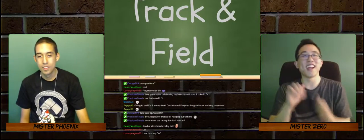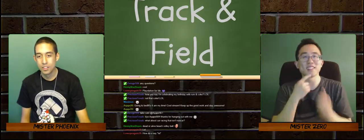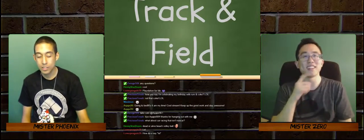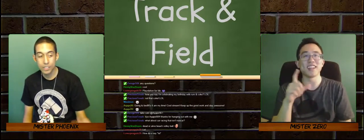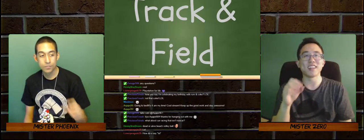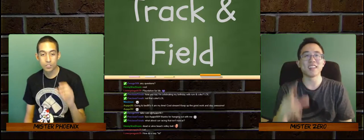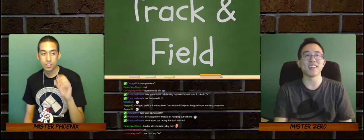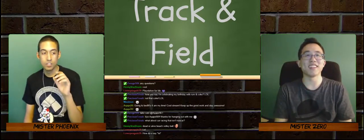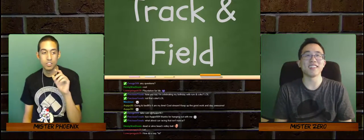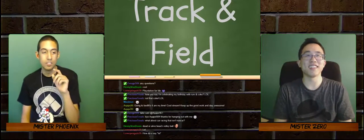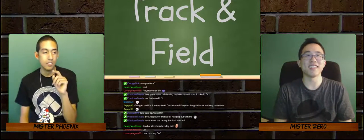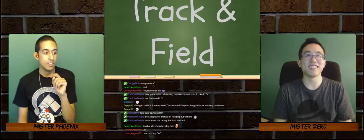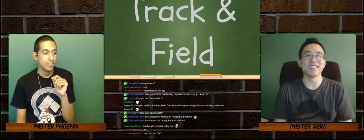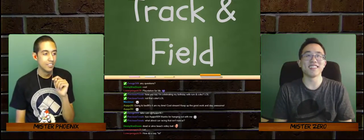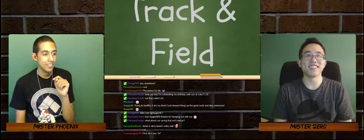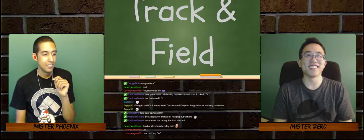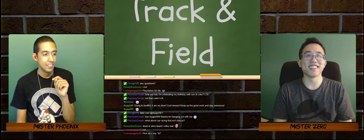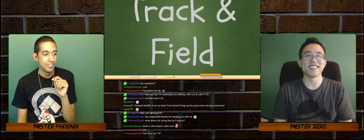Okay.